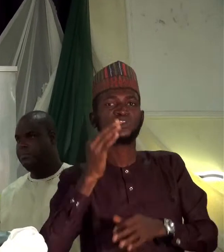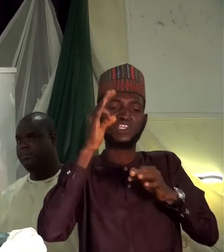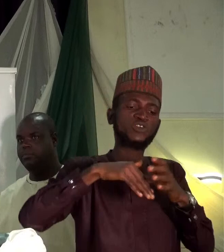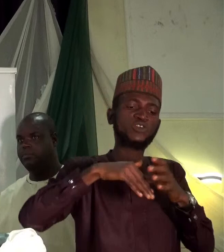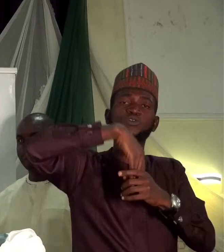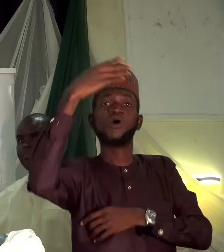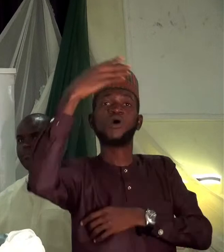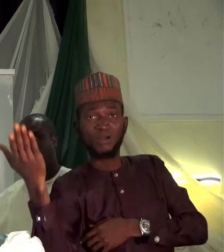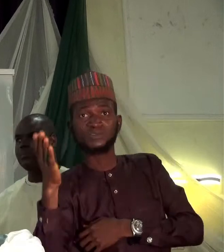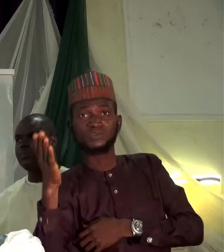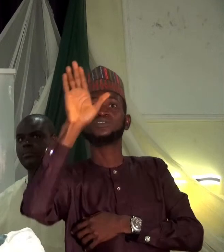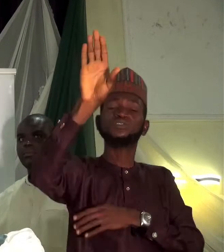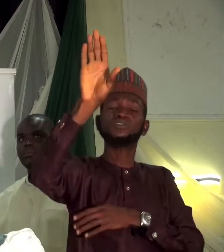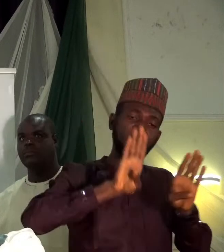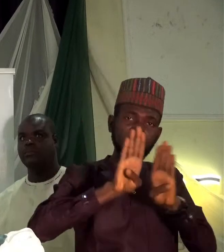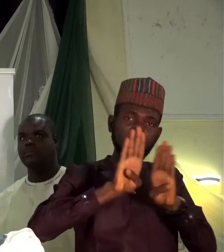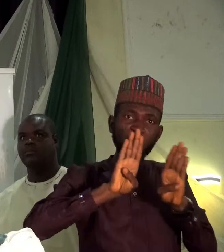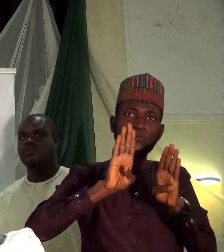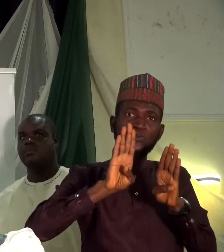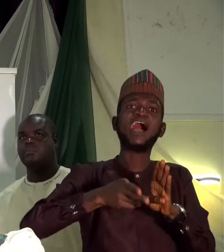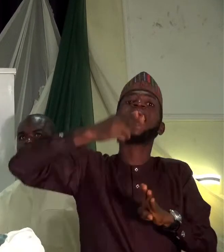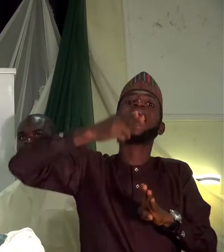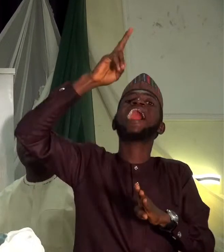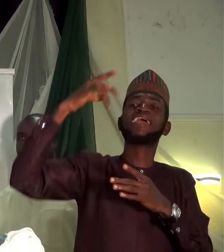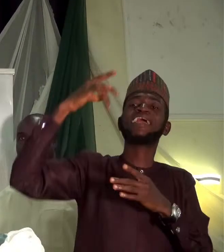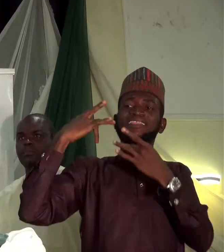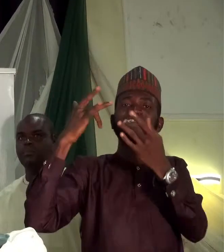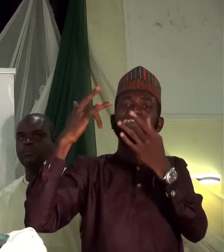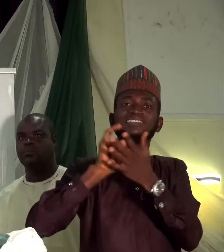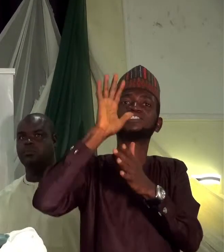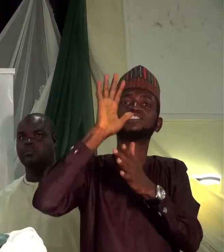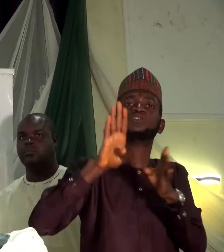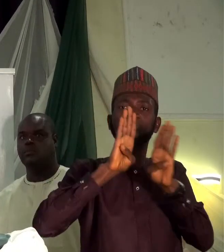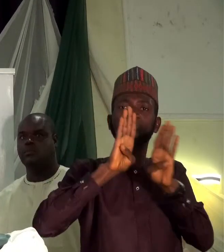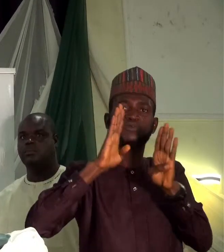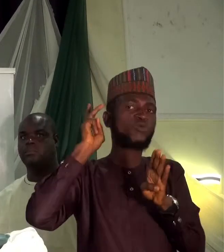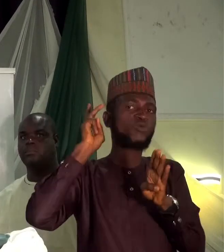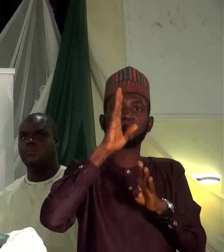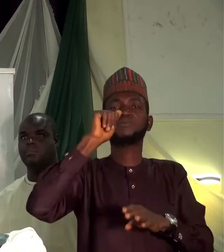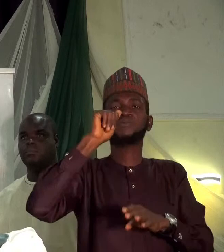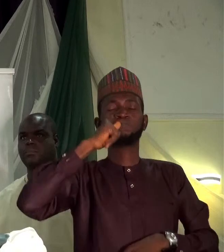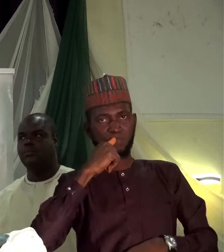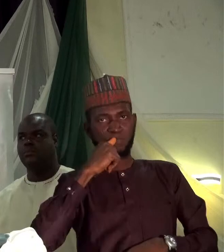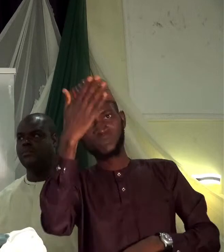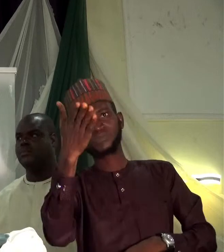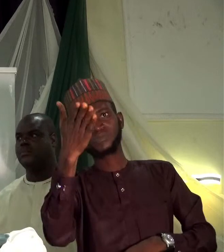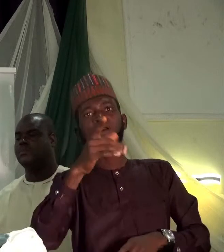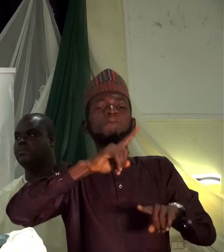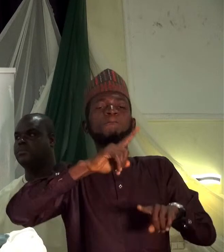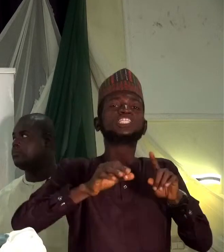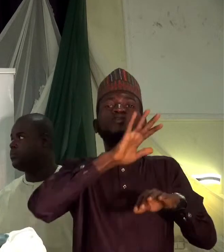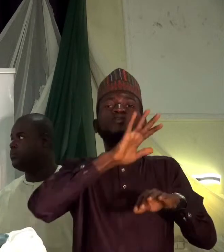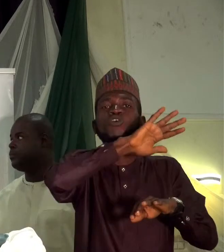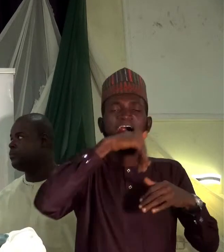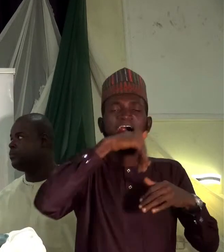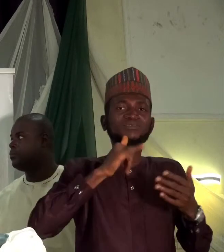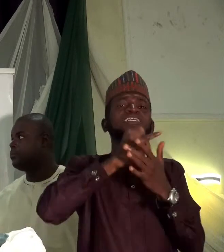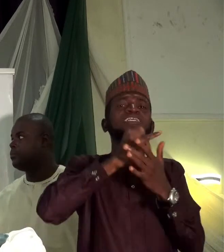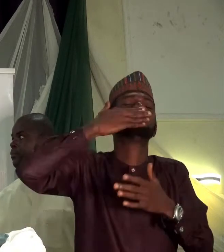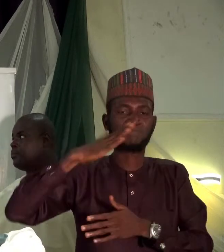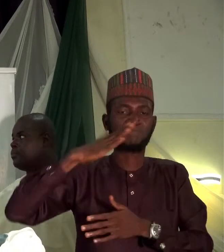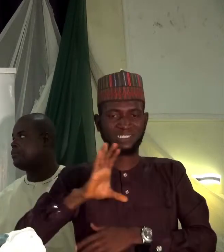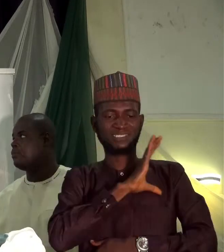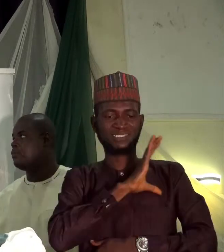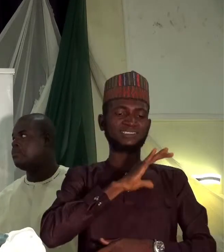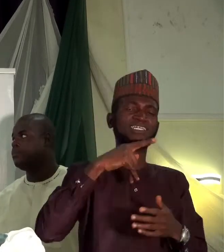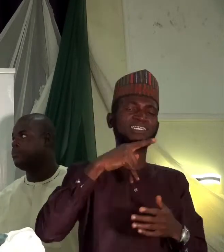sita tendency wa pe suru re na yo si ma wa nbe na ni but when you are the other way around, the fact of the case is